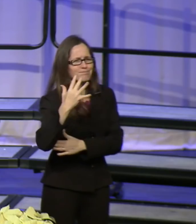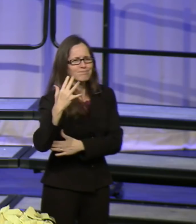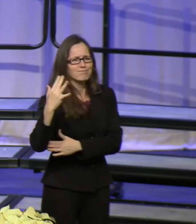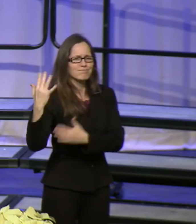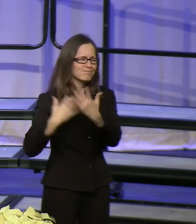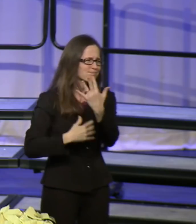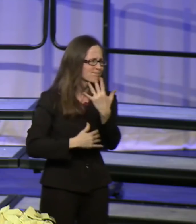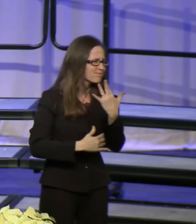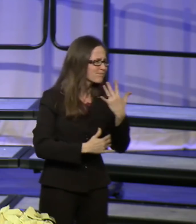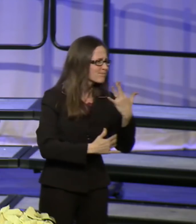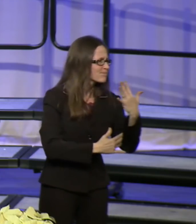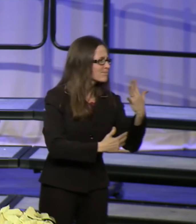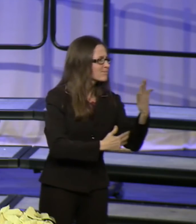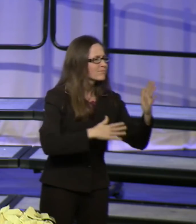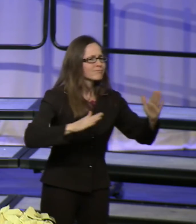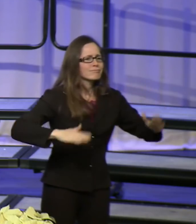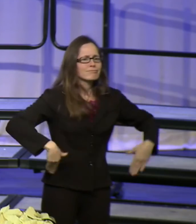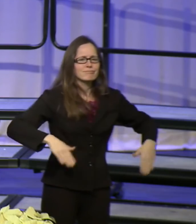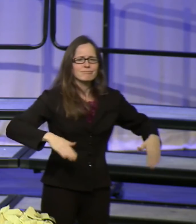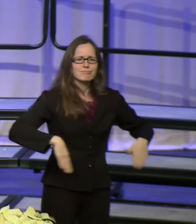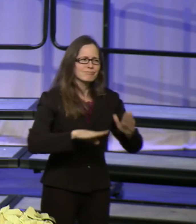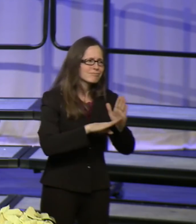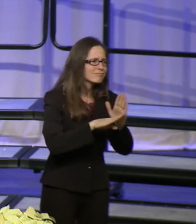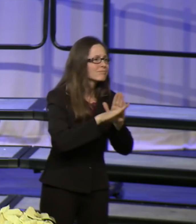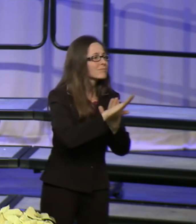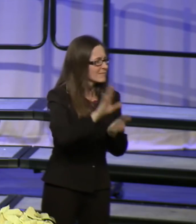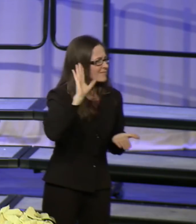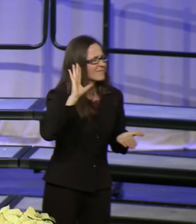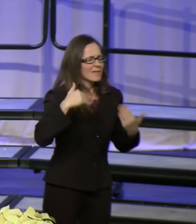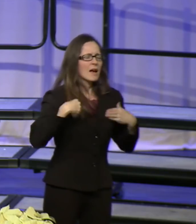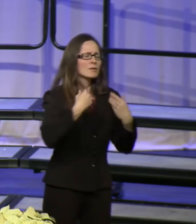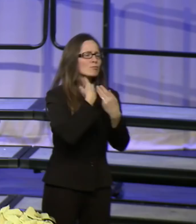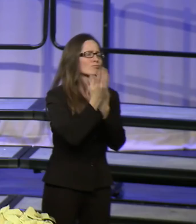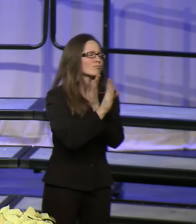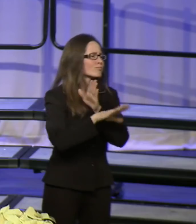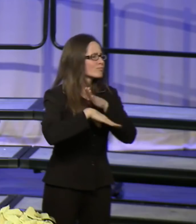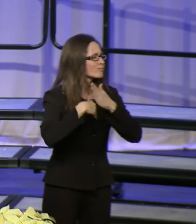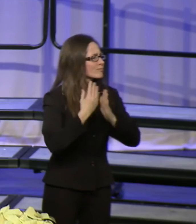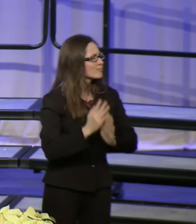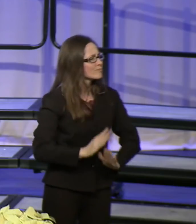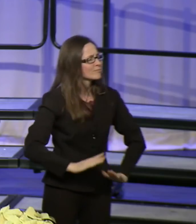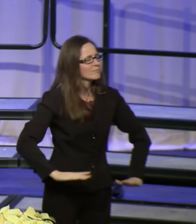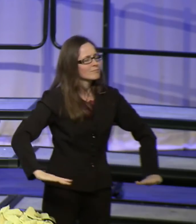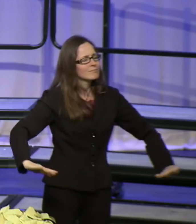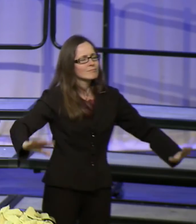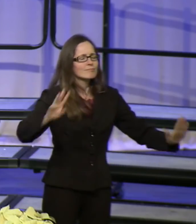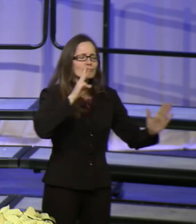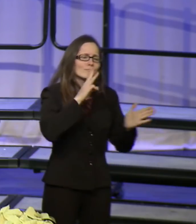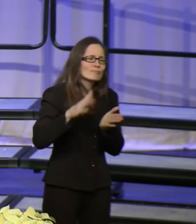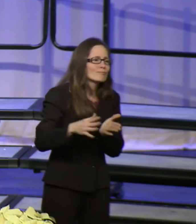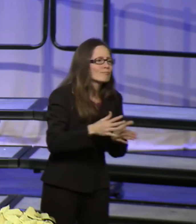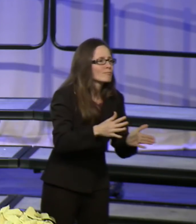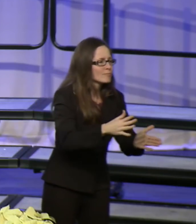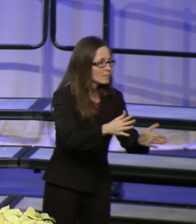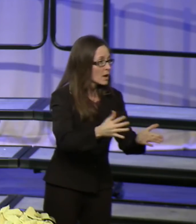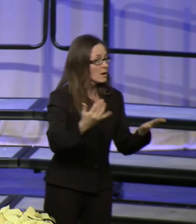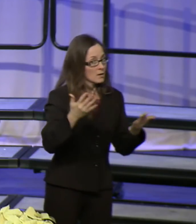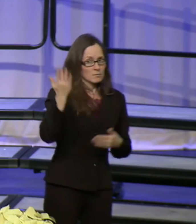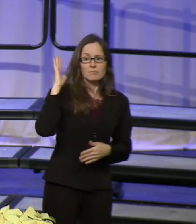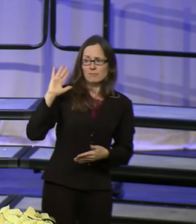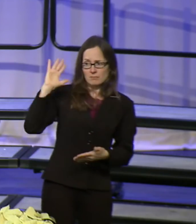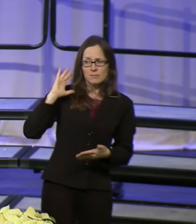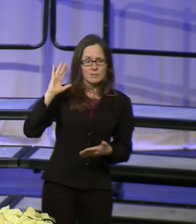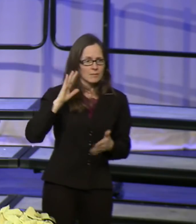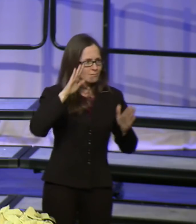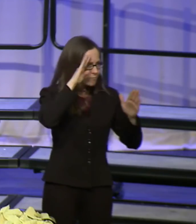here, the hidden peace of our babbling brooks. This was always a campaign about our kids and what we leave for them, for